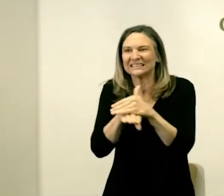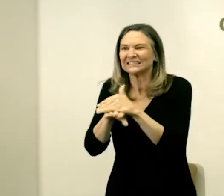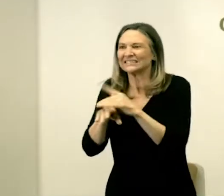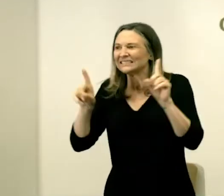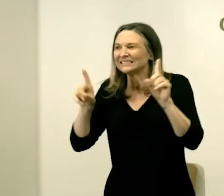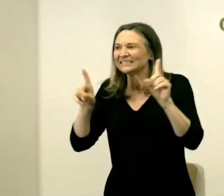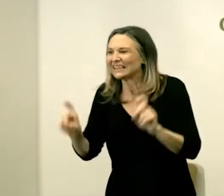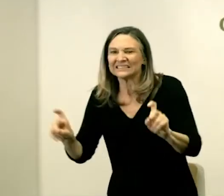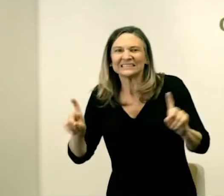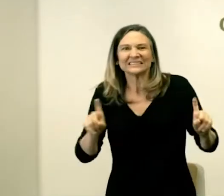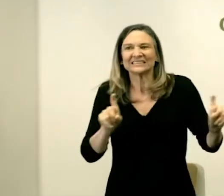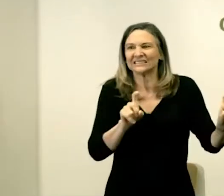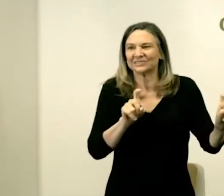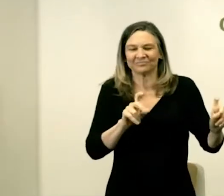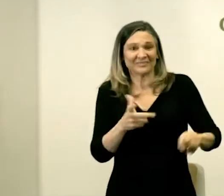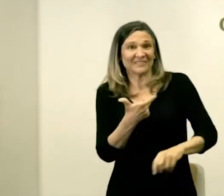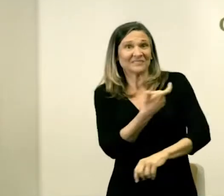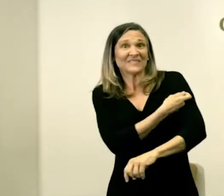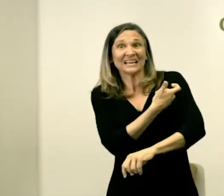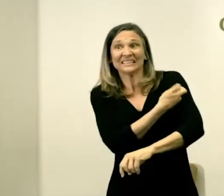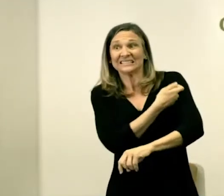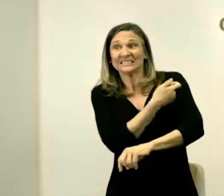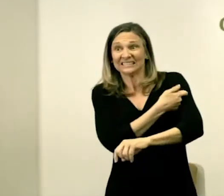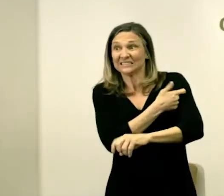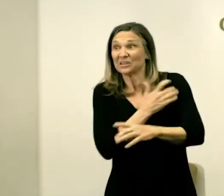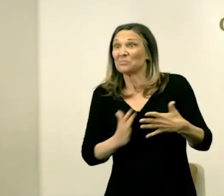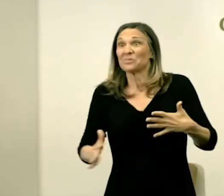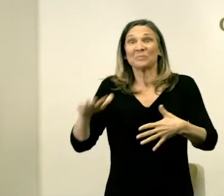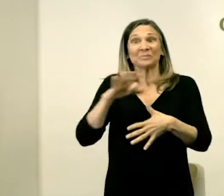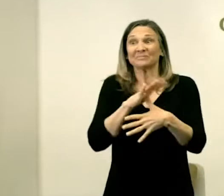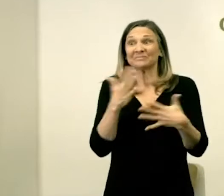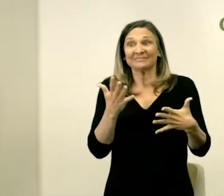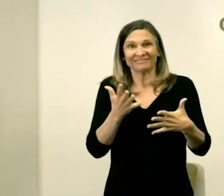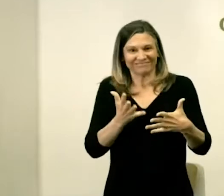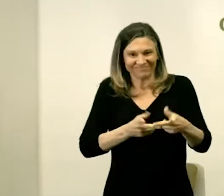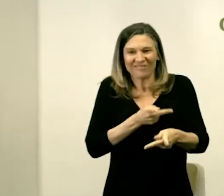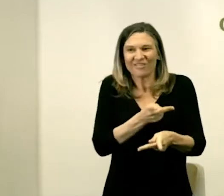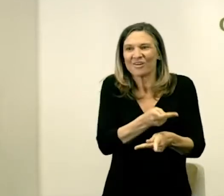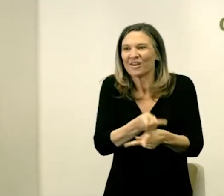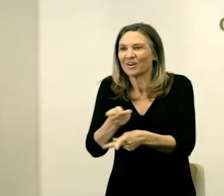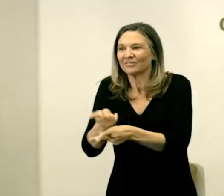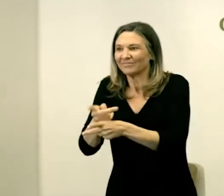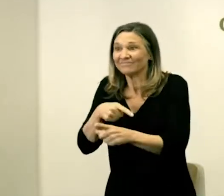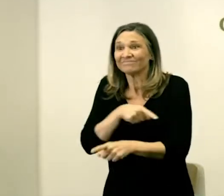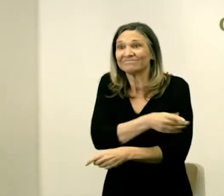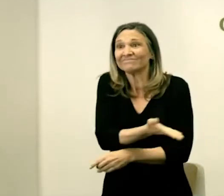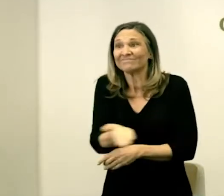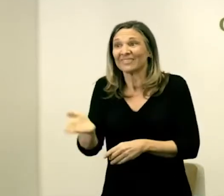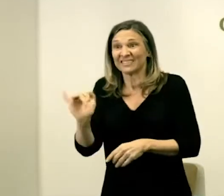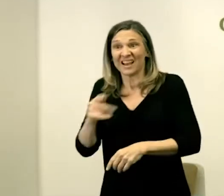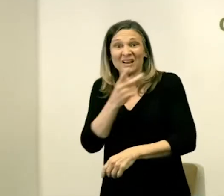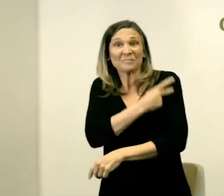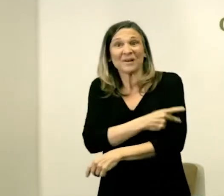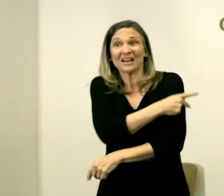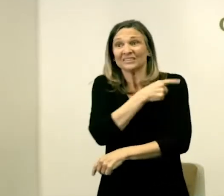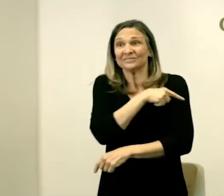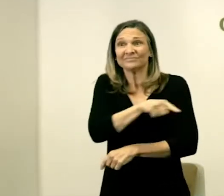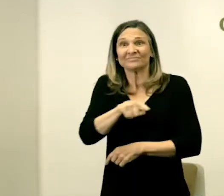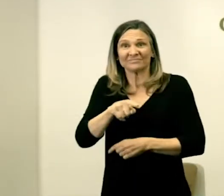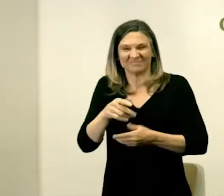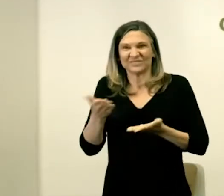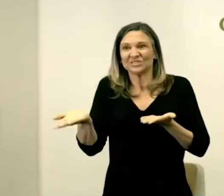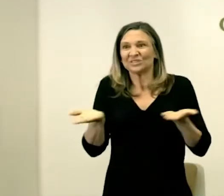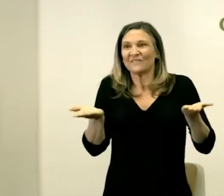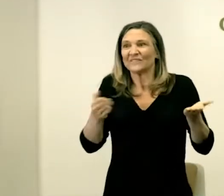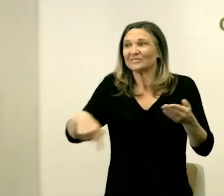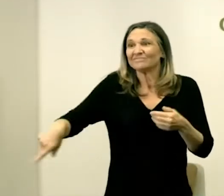vaccinations, but to primary care to our patients and communities. Among those we serve, 66%